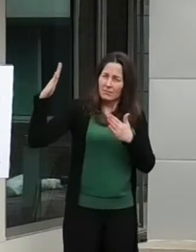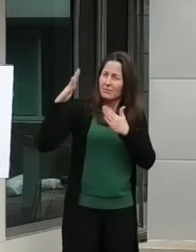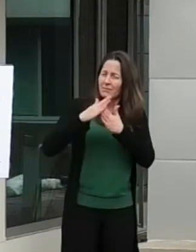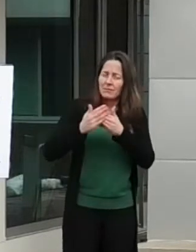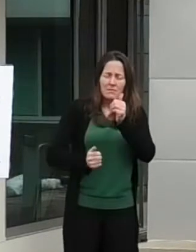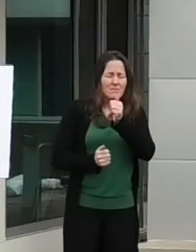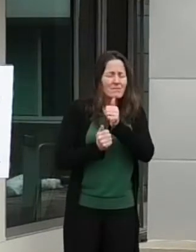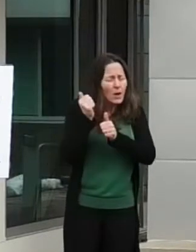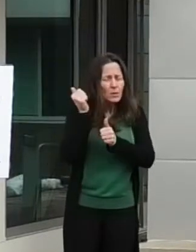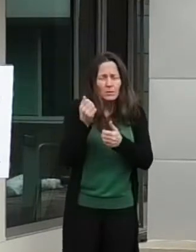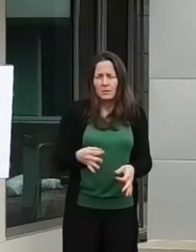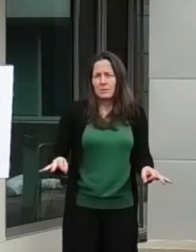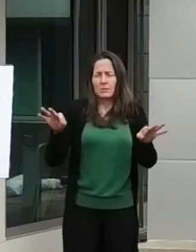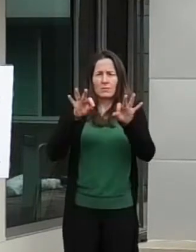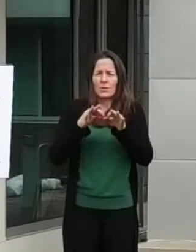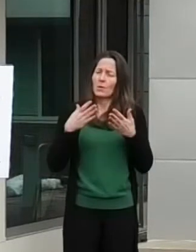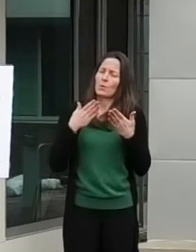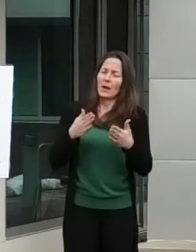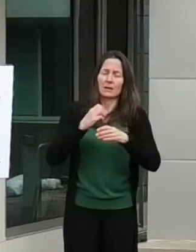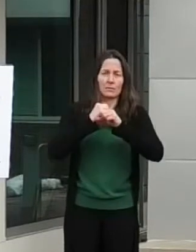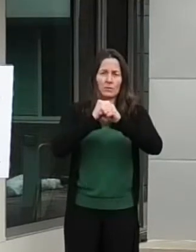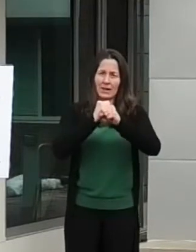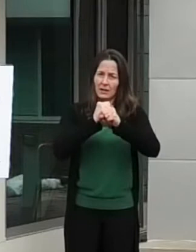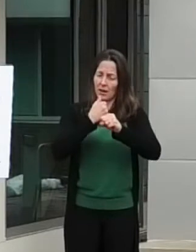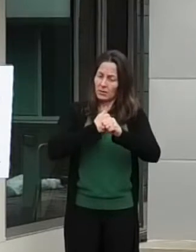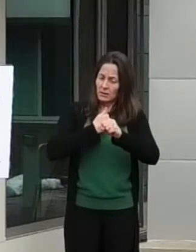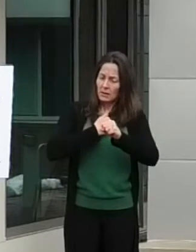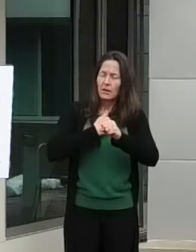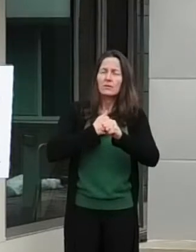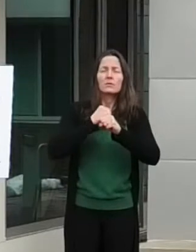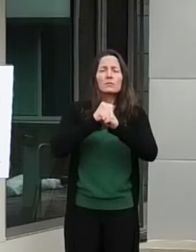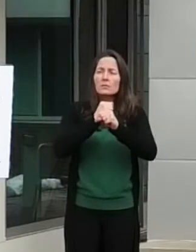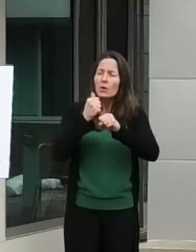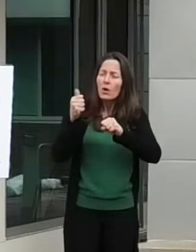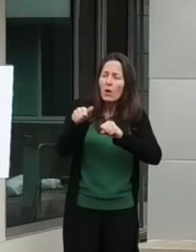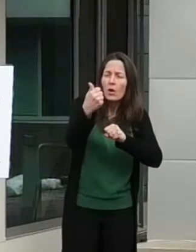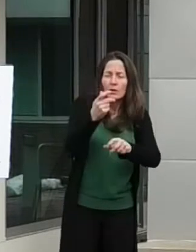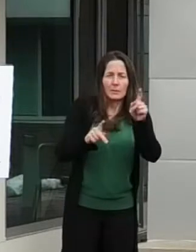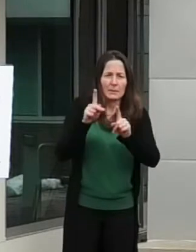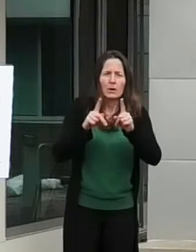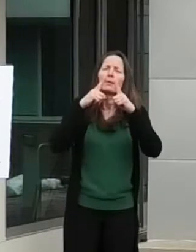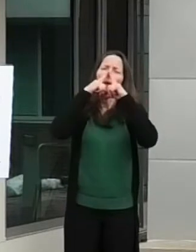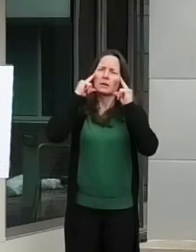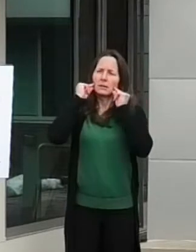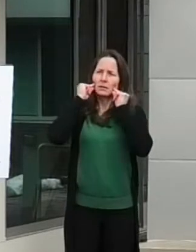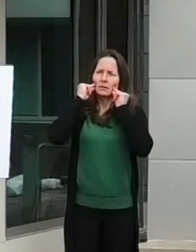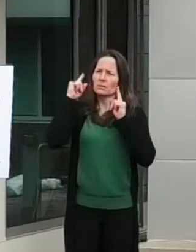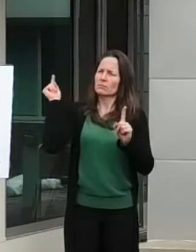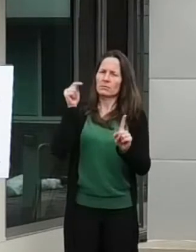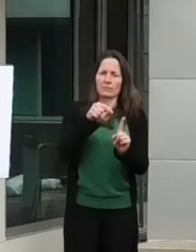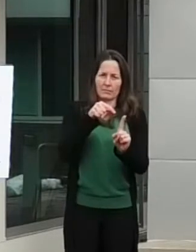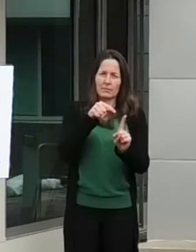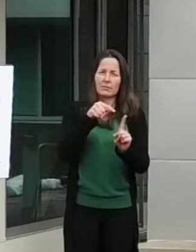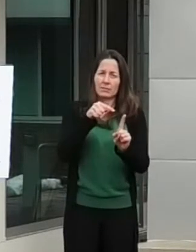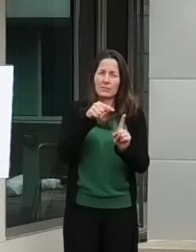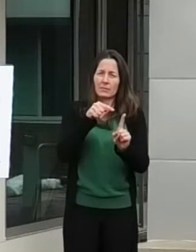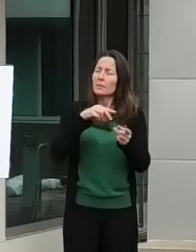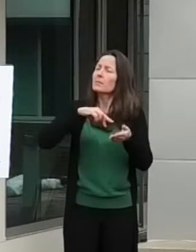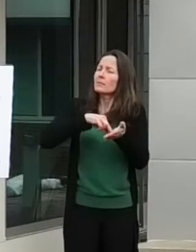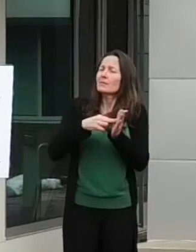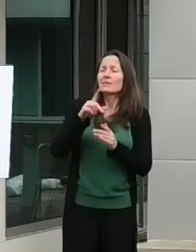ourselves and others against COVID-19, it's not an understatement to say that through Leela's